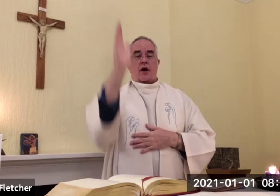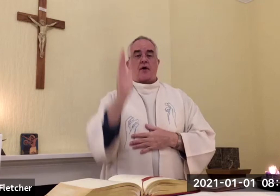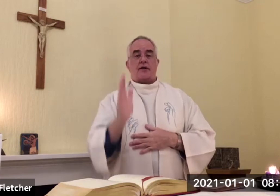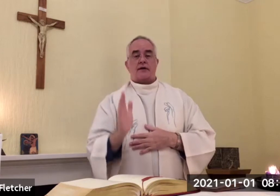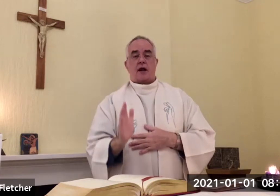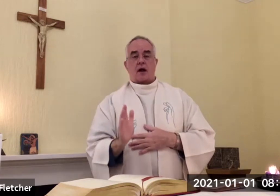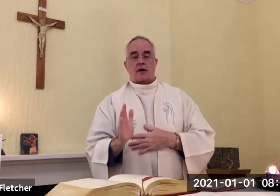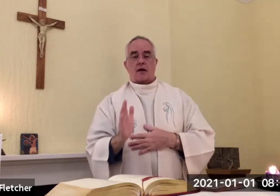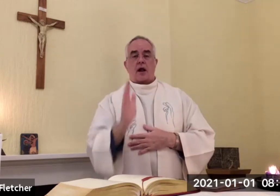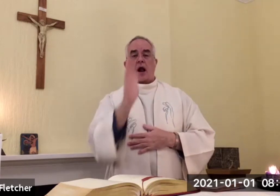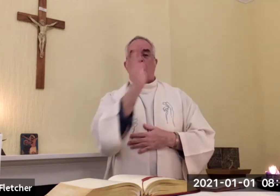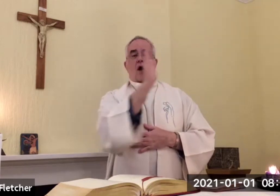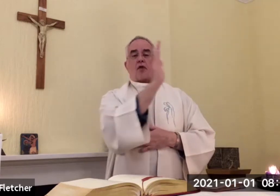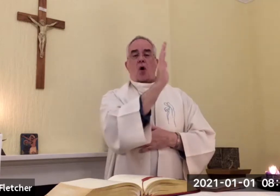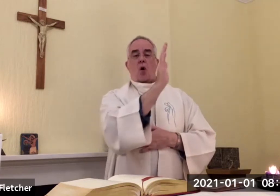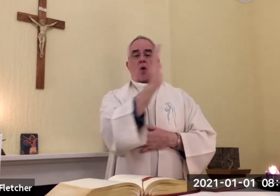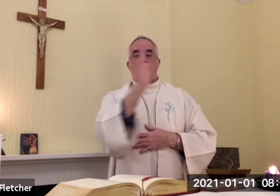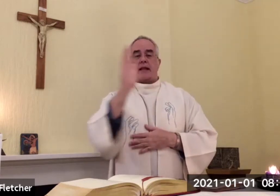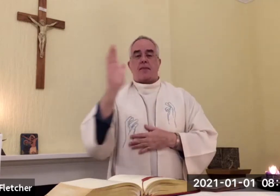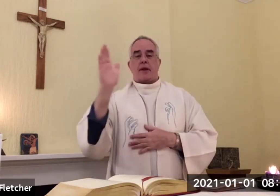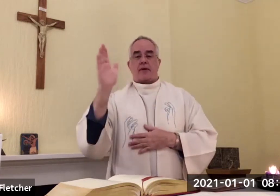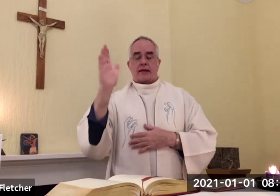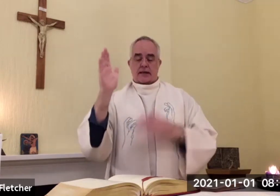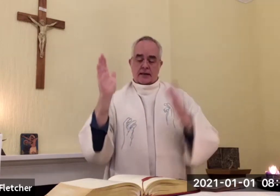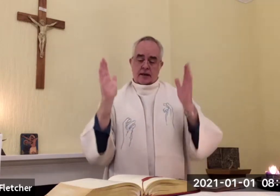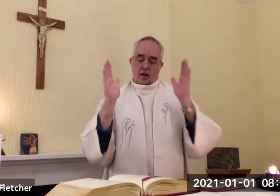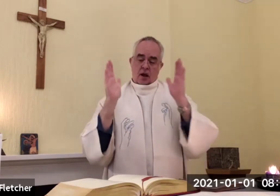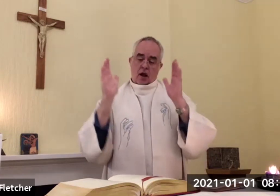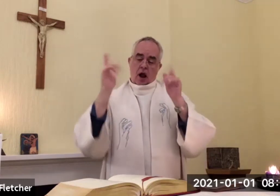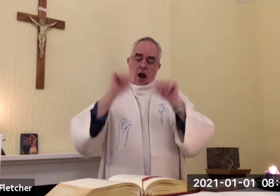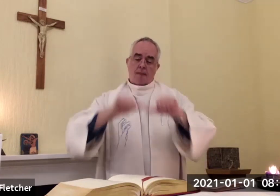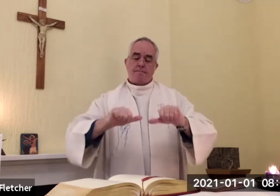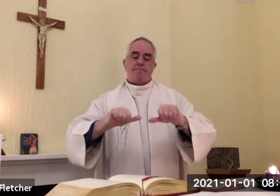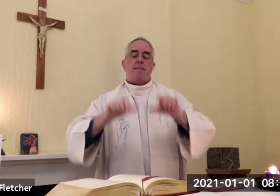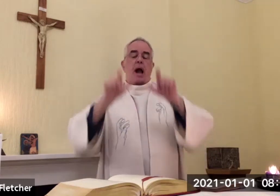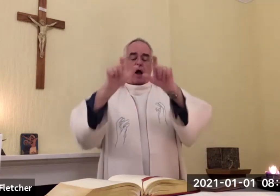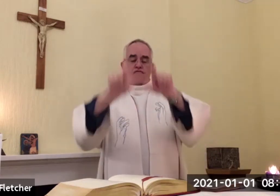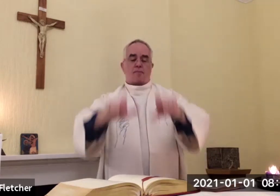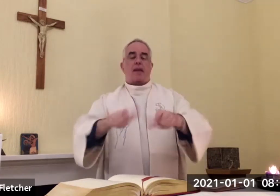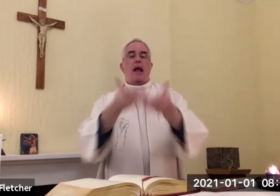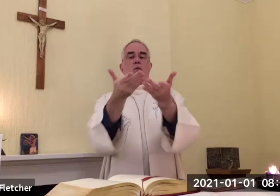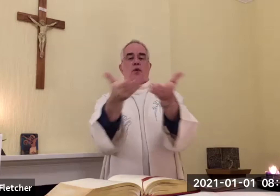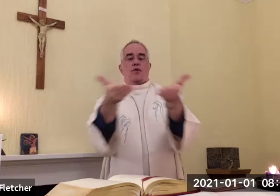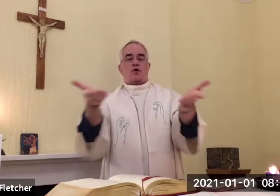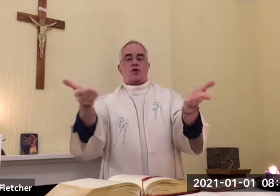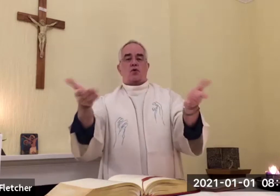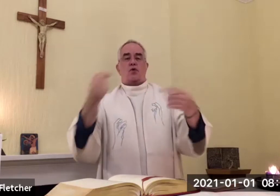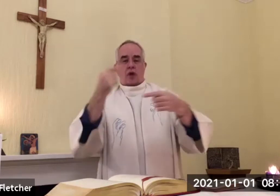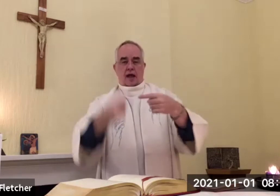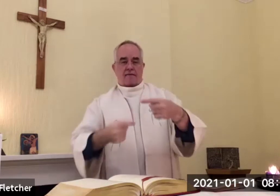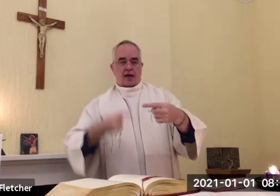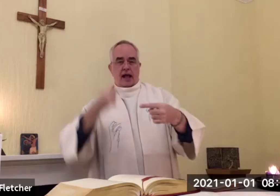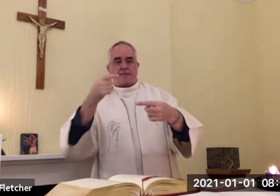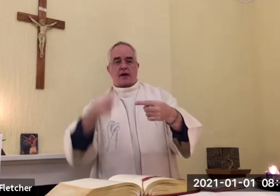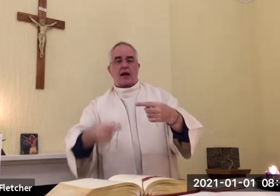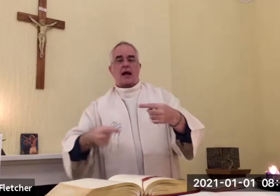the Son, and the Holy Spirit come and remain with you forever and